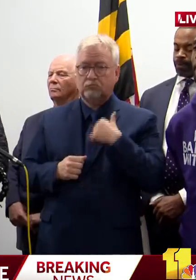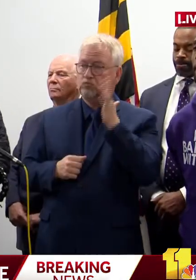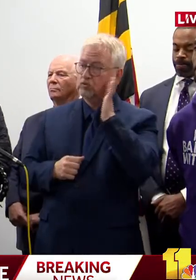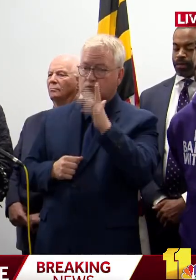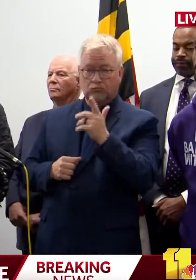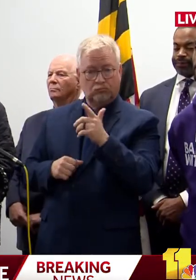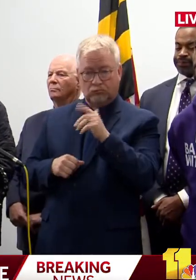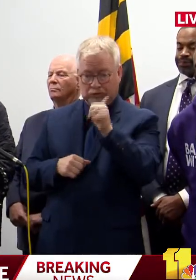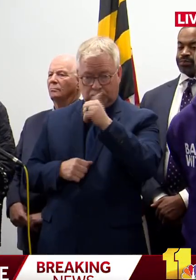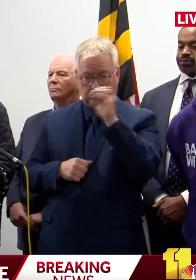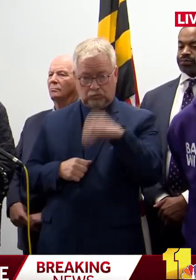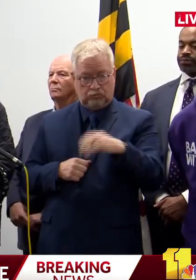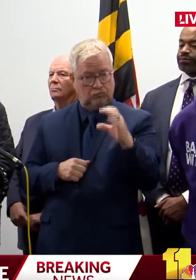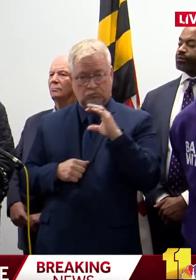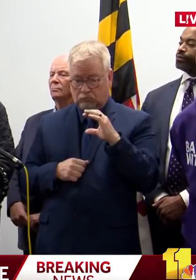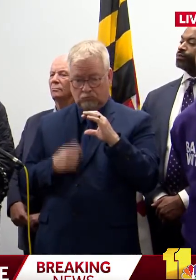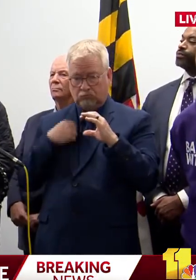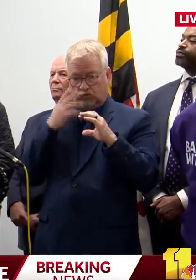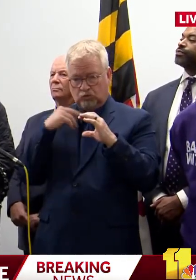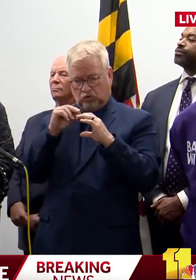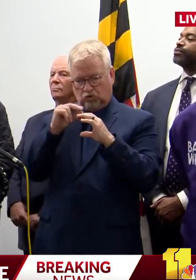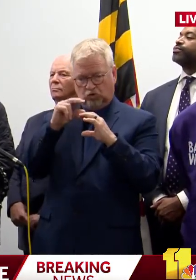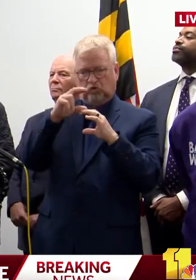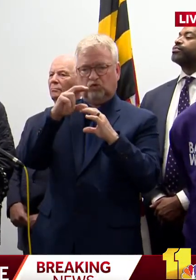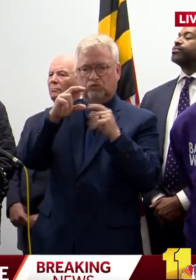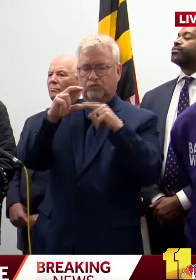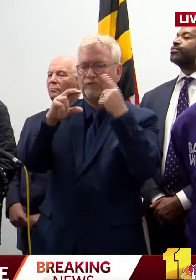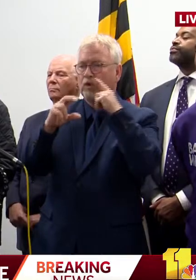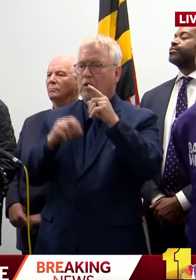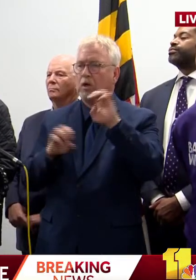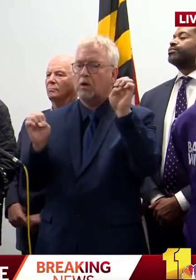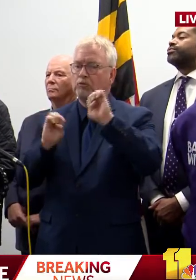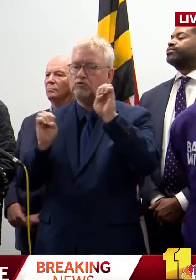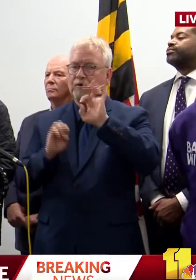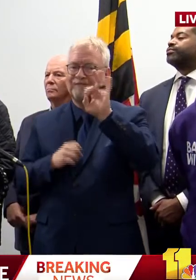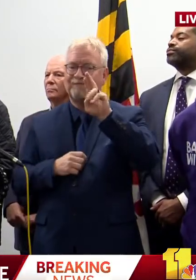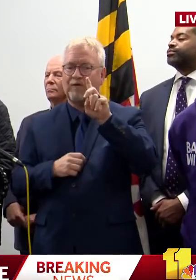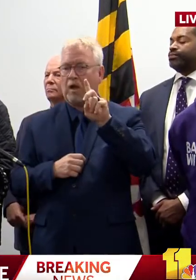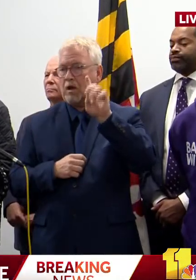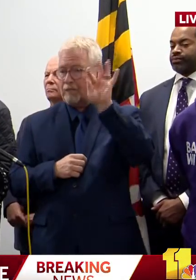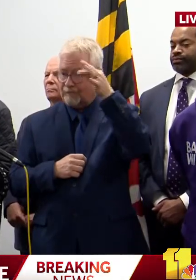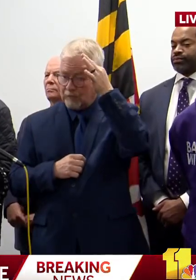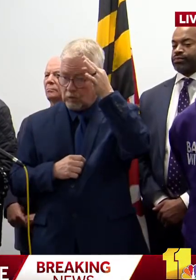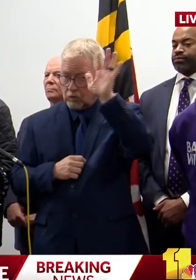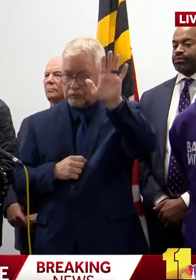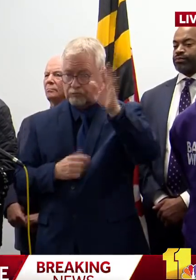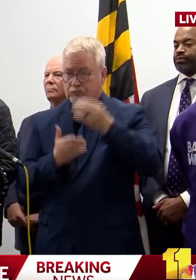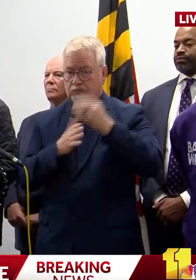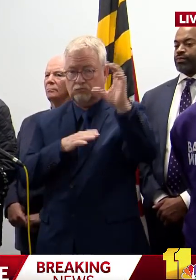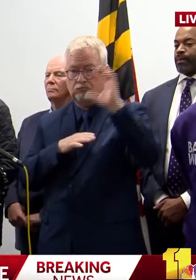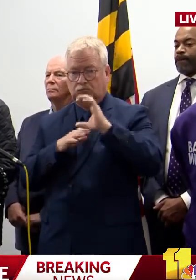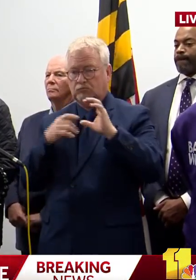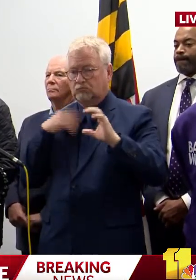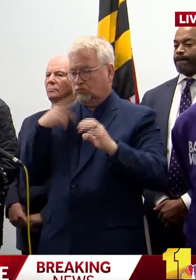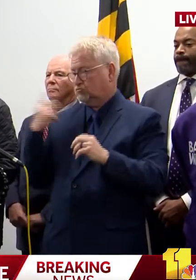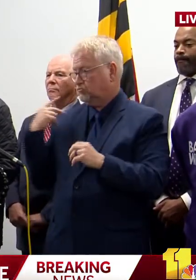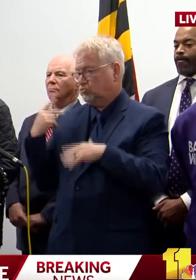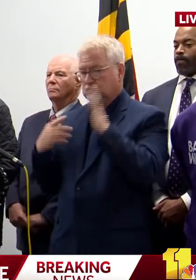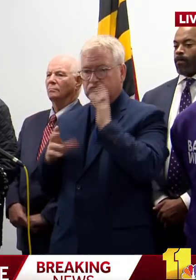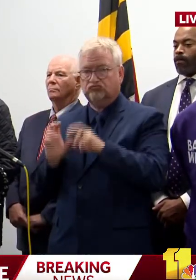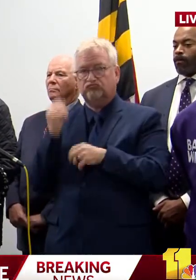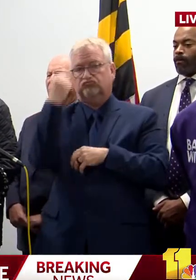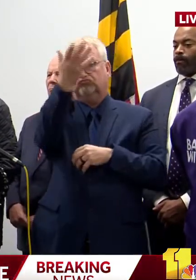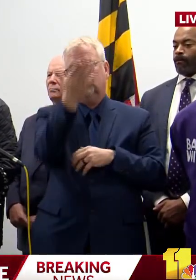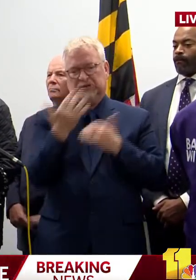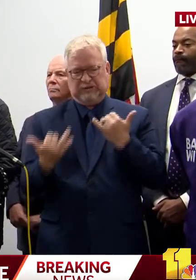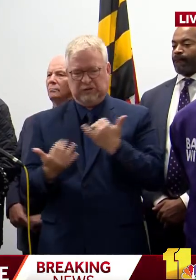increases necessary in that emergency federal fund, and again, put forward legislation. Senator Cardin and I are in the